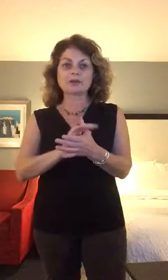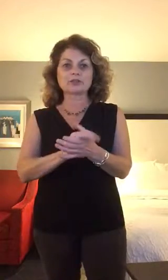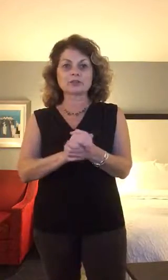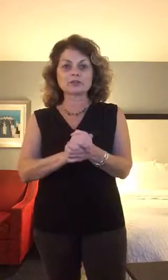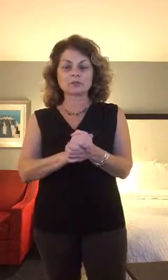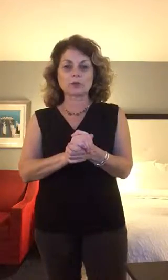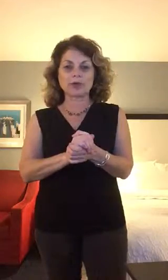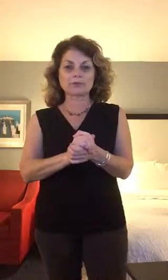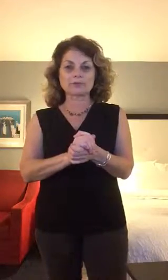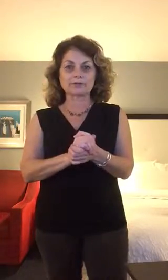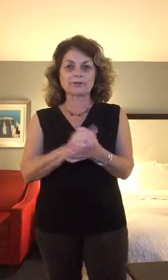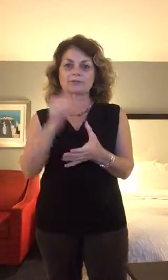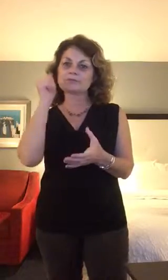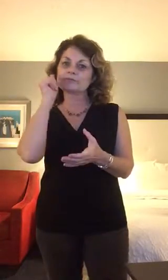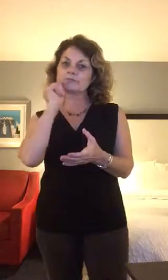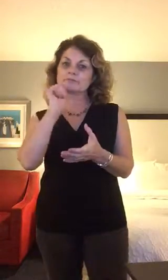marriage is wife.